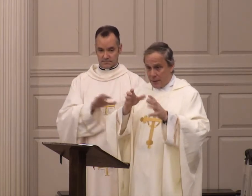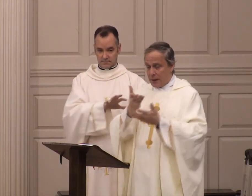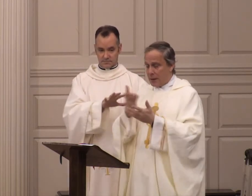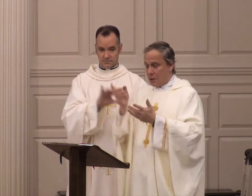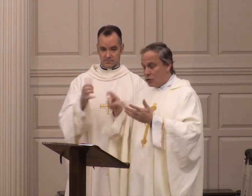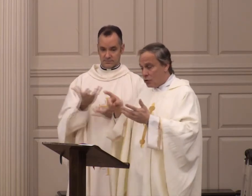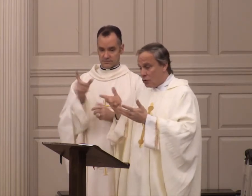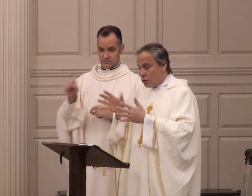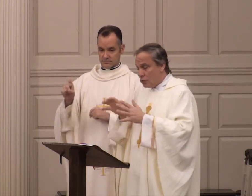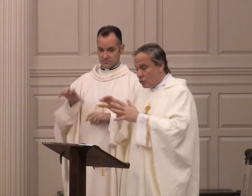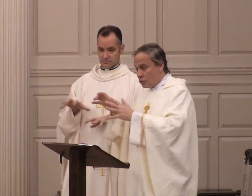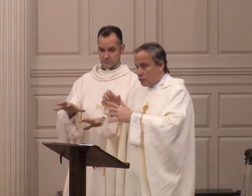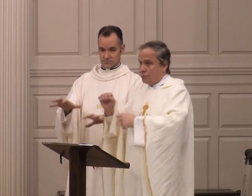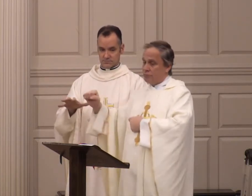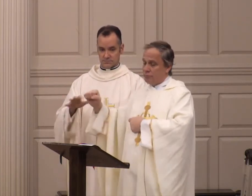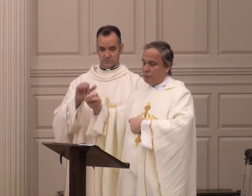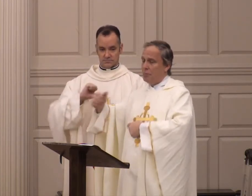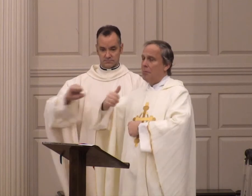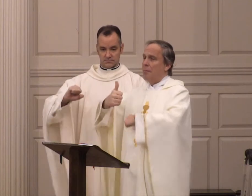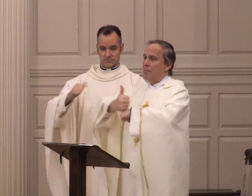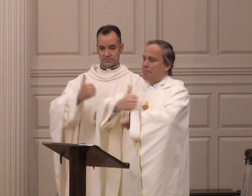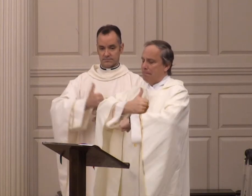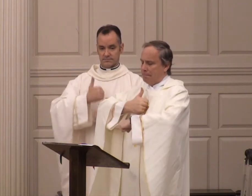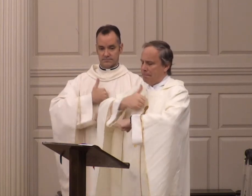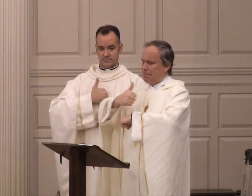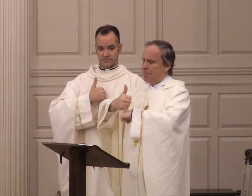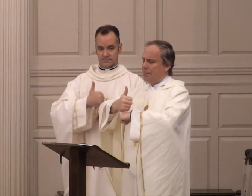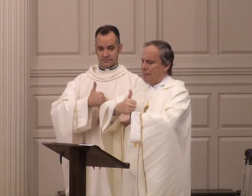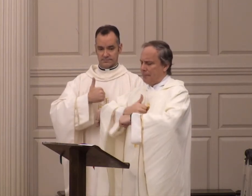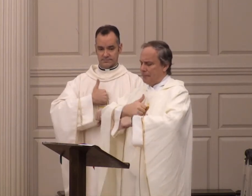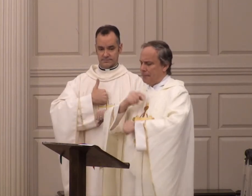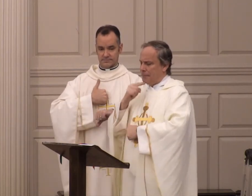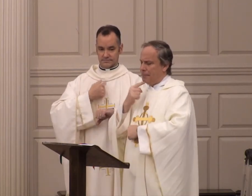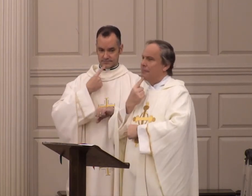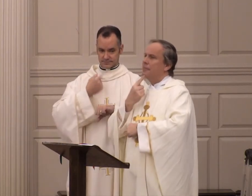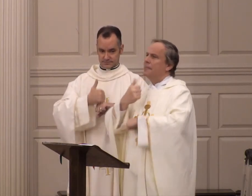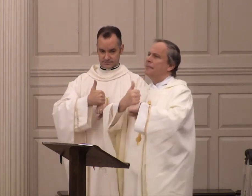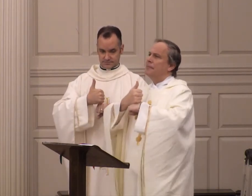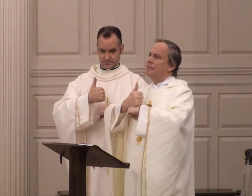my words, in what I have done and what I have failed to do.